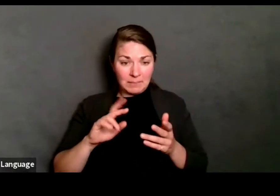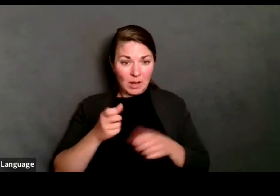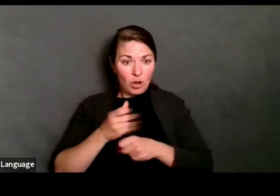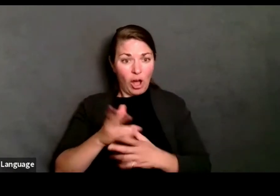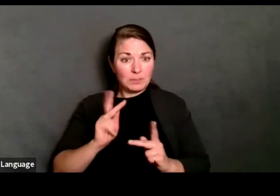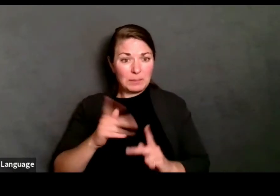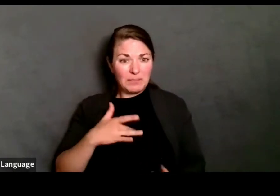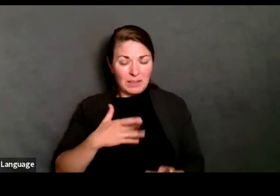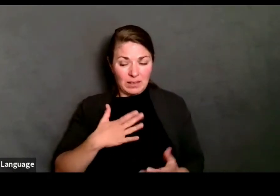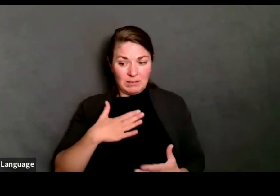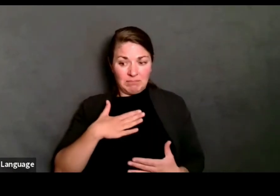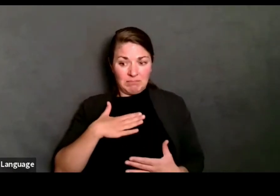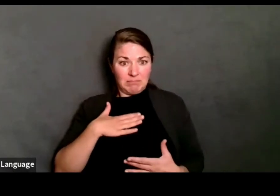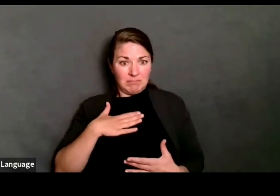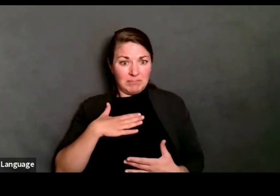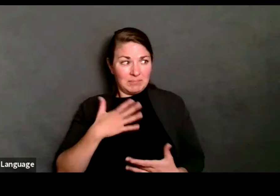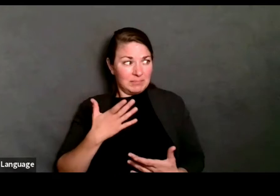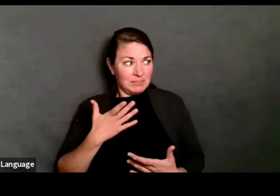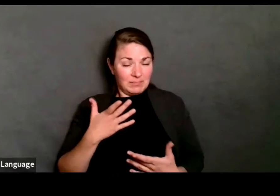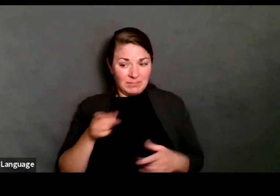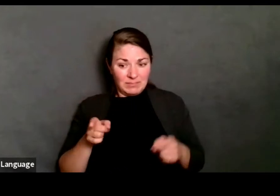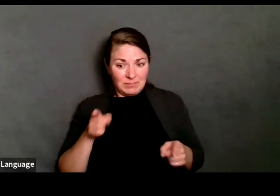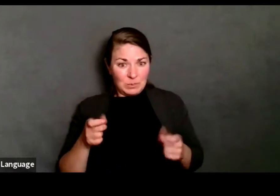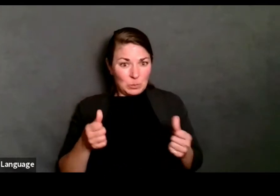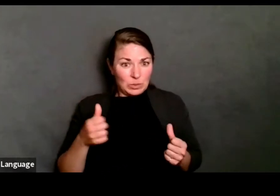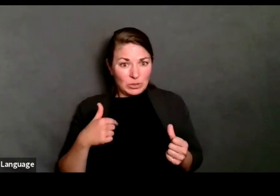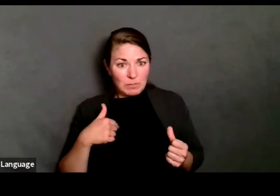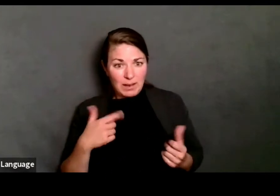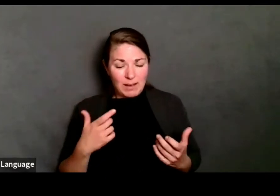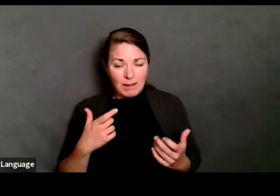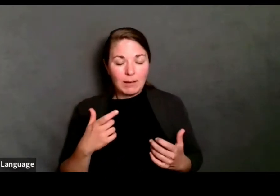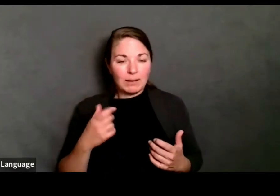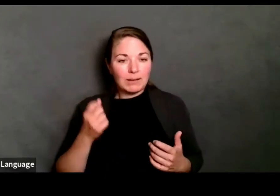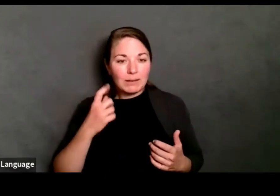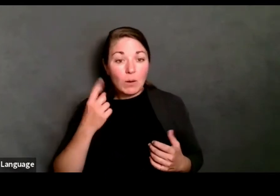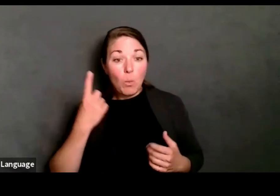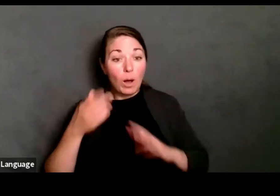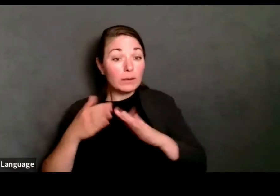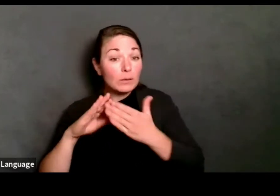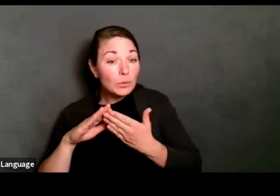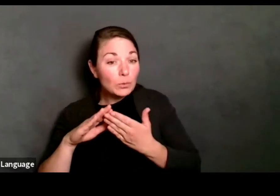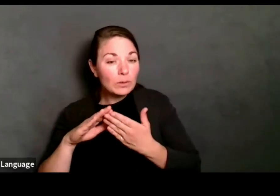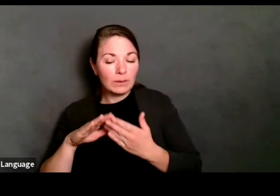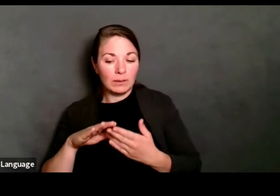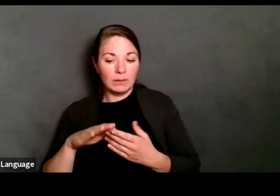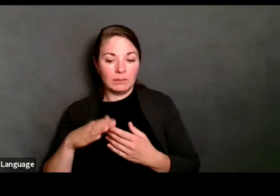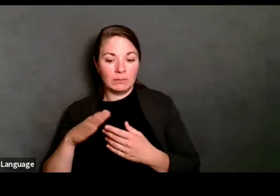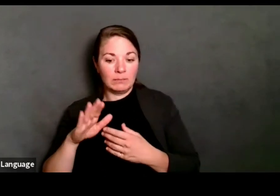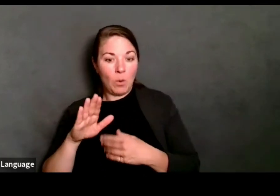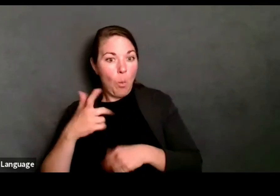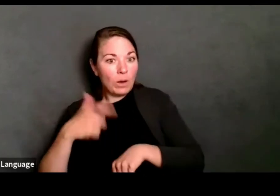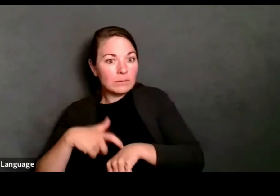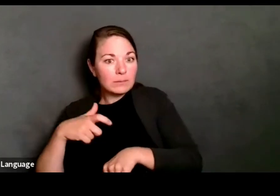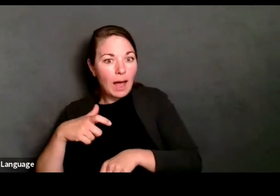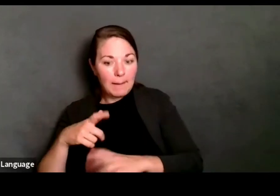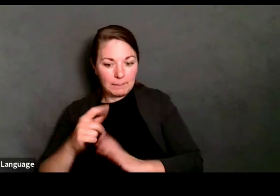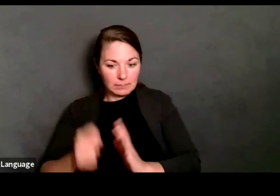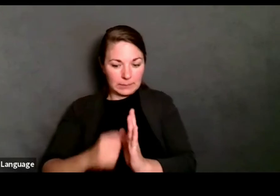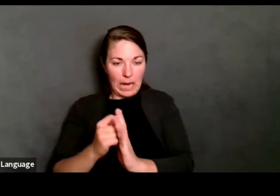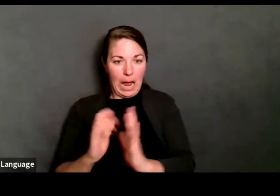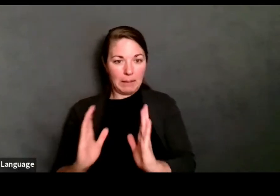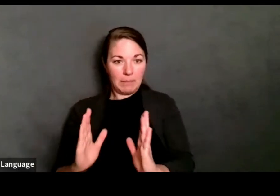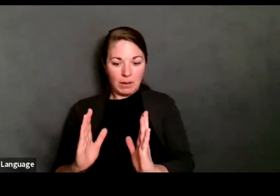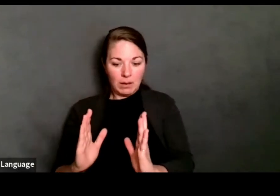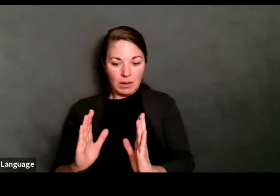represented. What rape means in one community at one moment may be very different at a different time or place. And